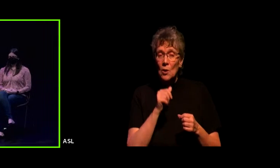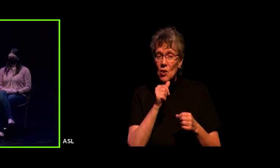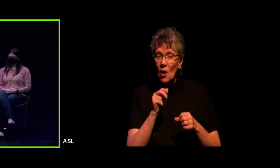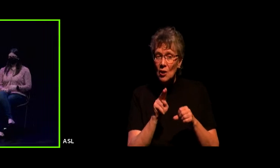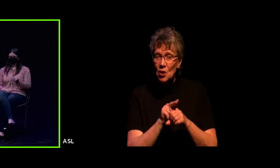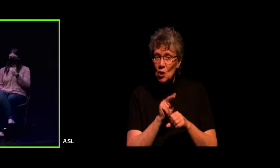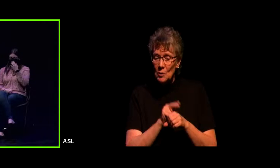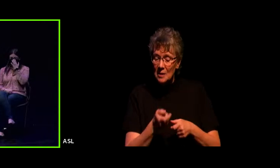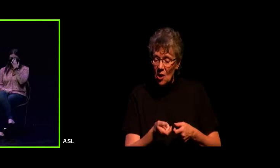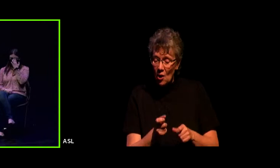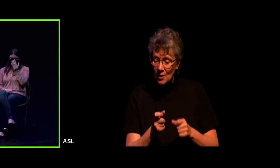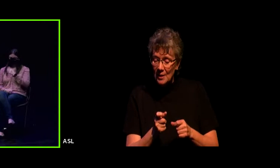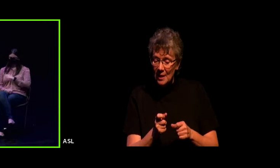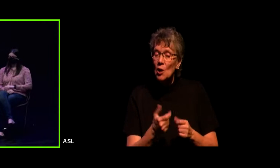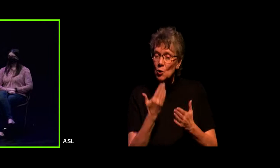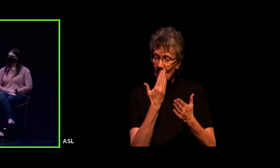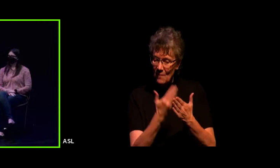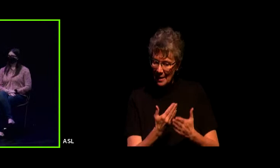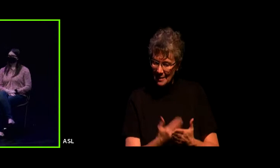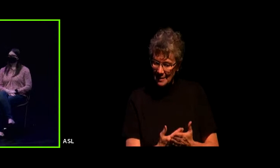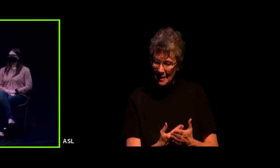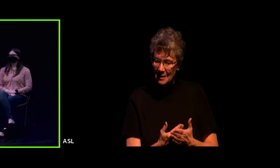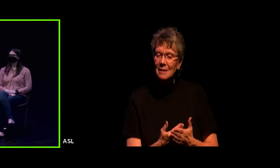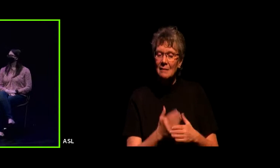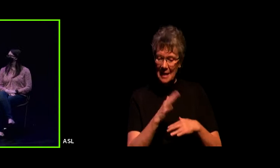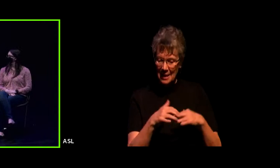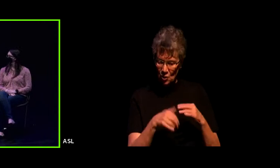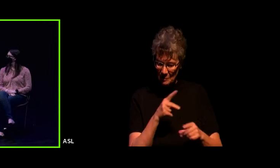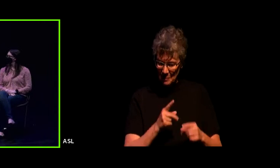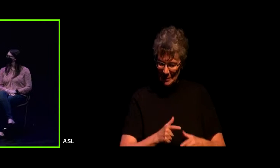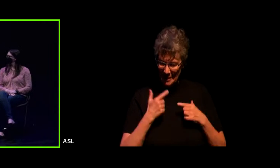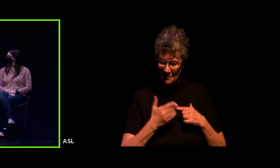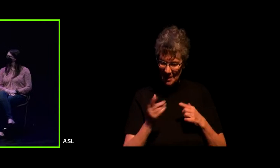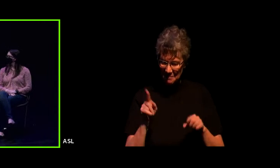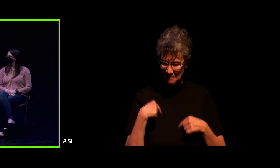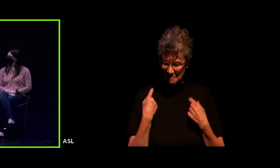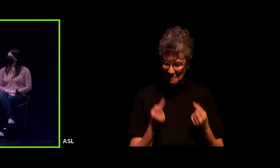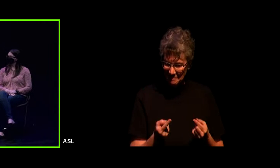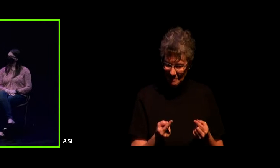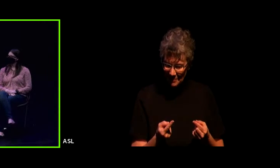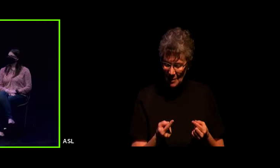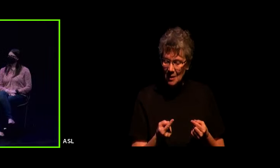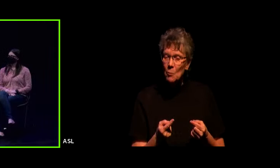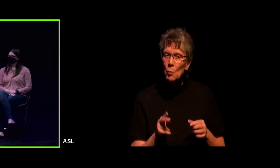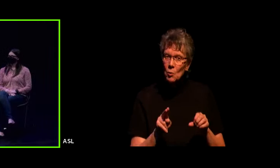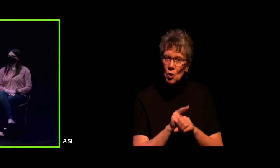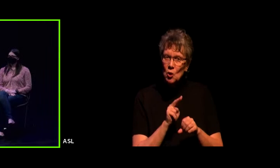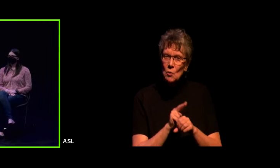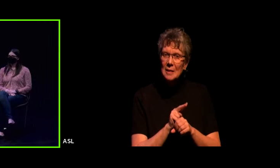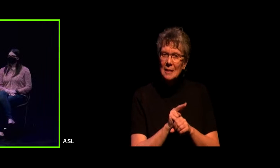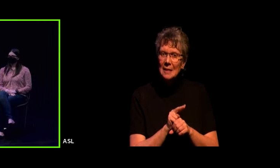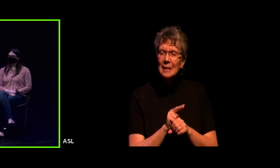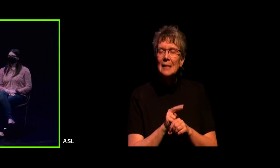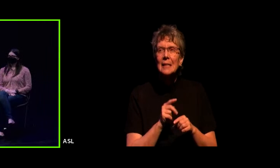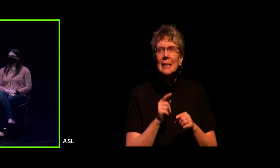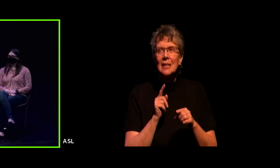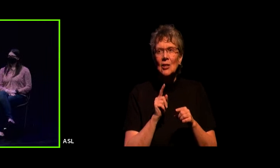that, but we're using it to provide evidence that sometimes non-Indigenous people better understand or are more equipped to listen